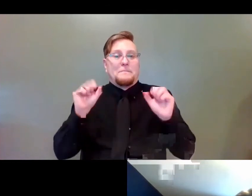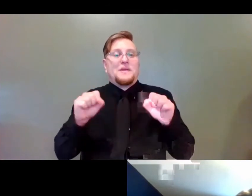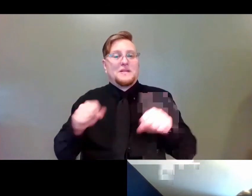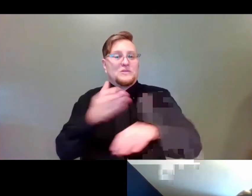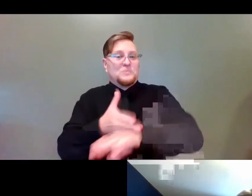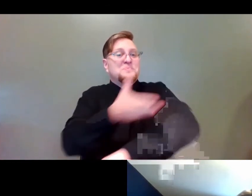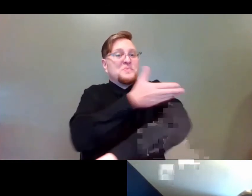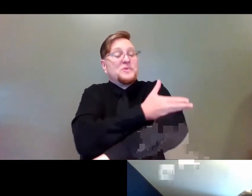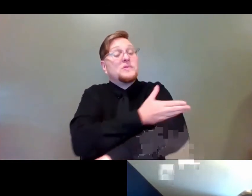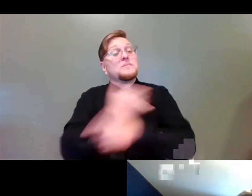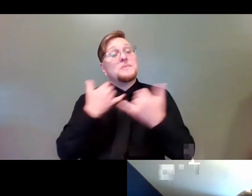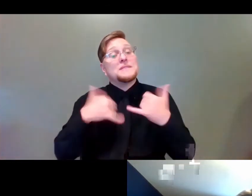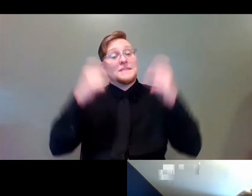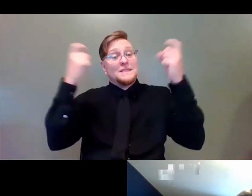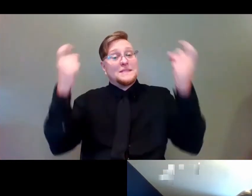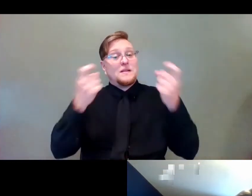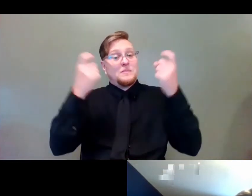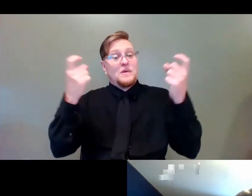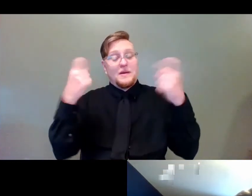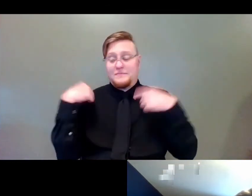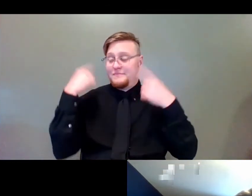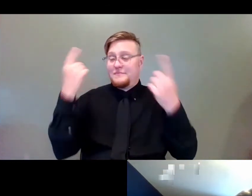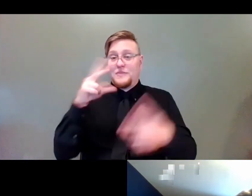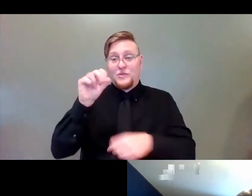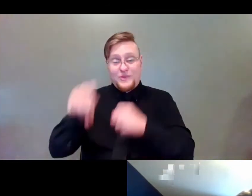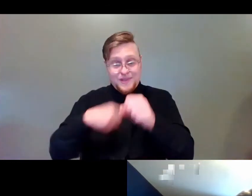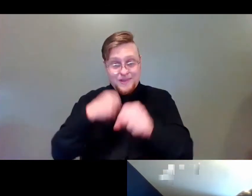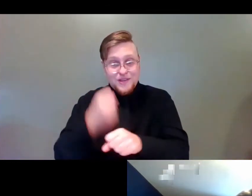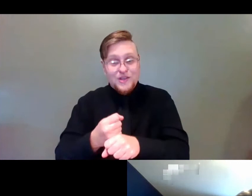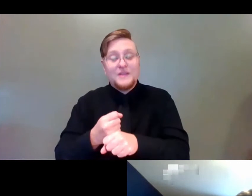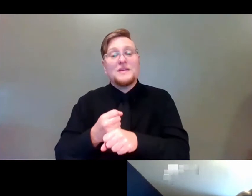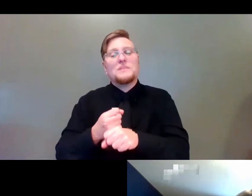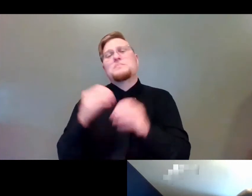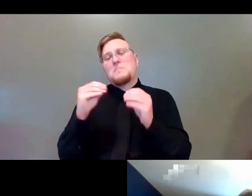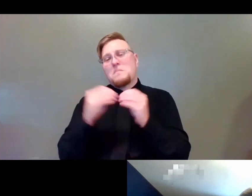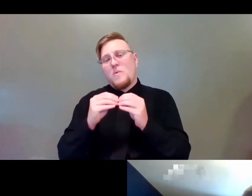celebrate what it's done so far and needs to do more.